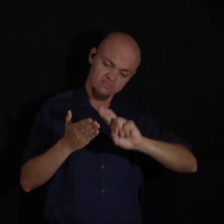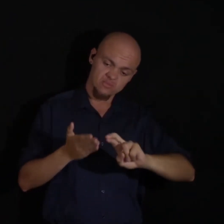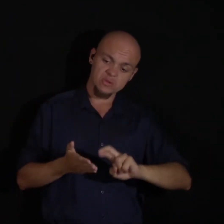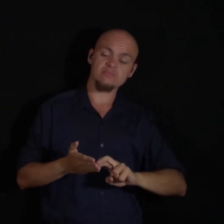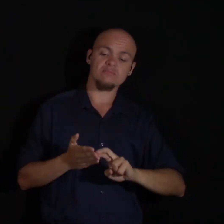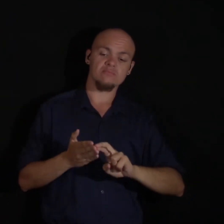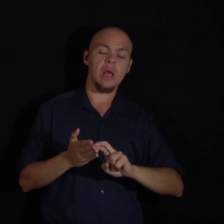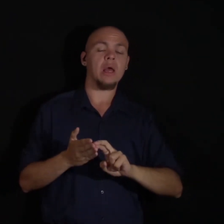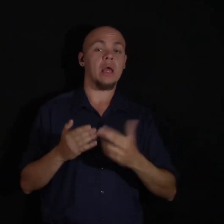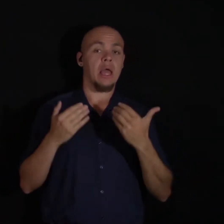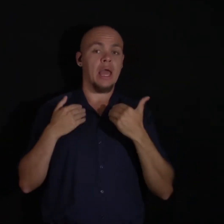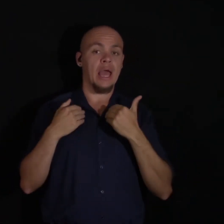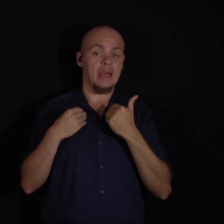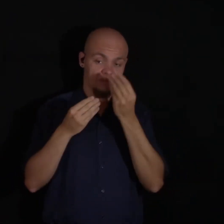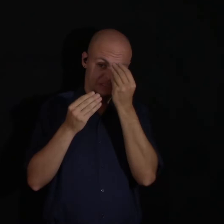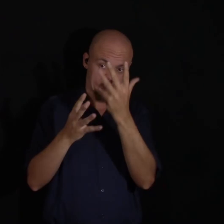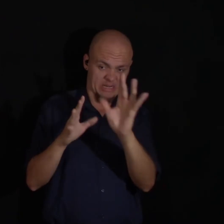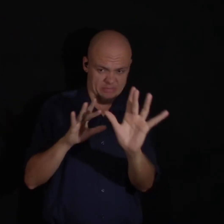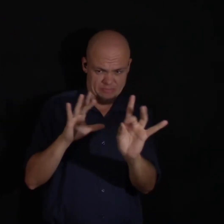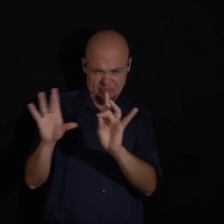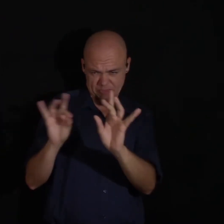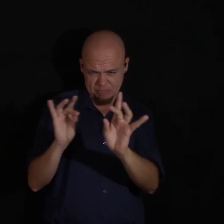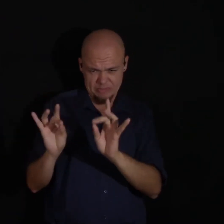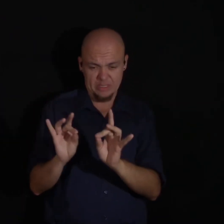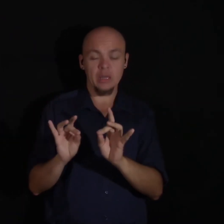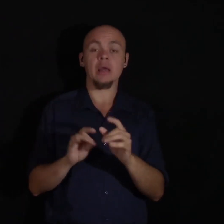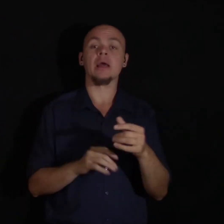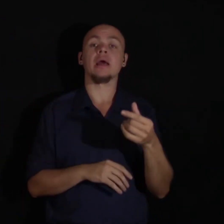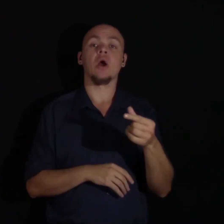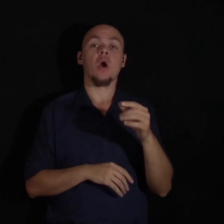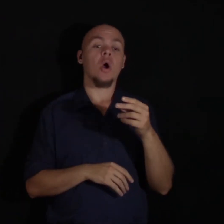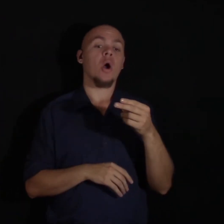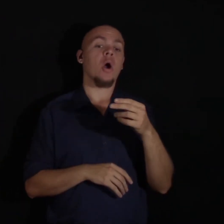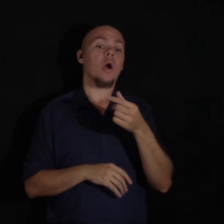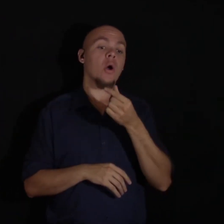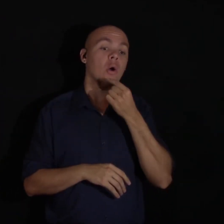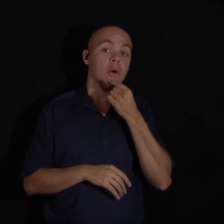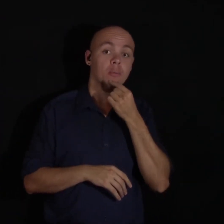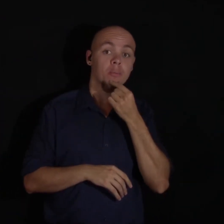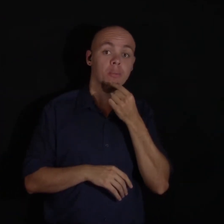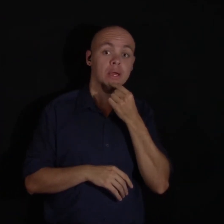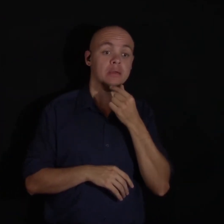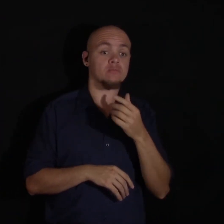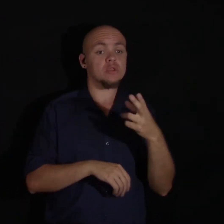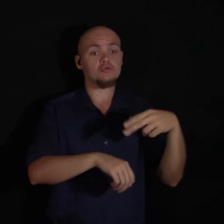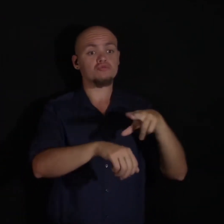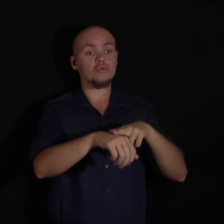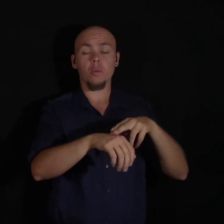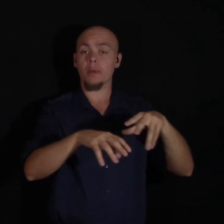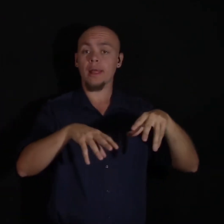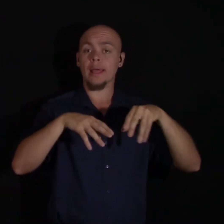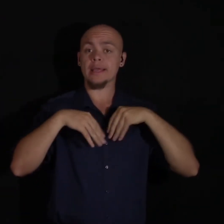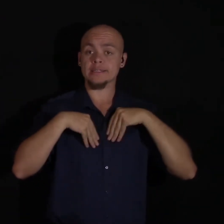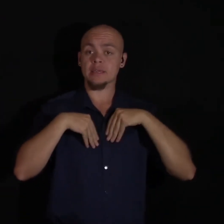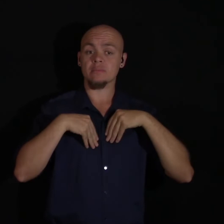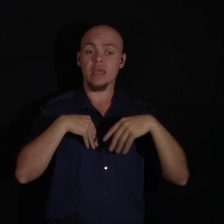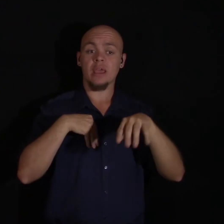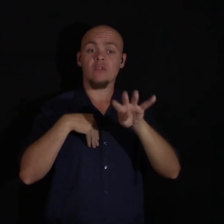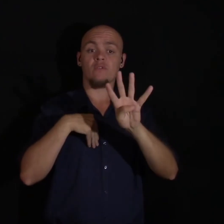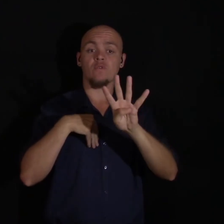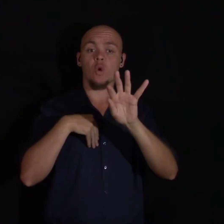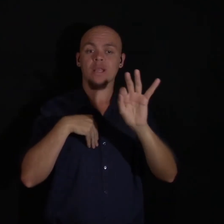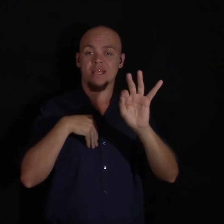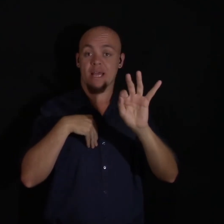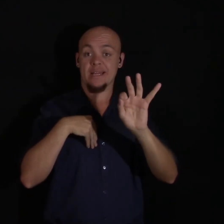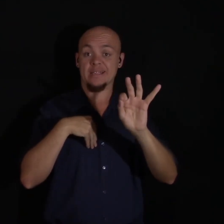took research from, they found that homosexuality was considered normal and acceptable in 49.